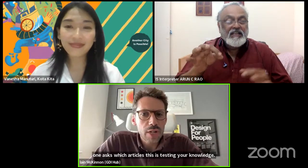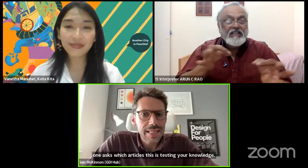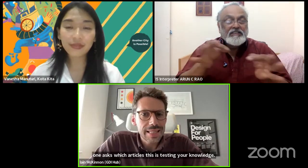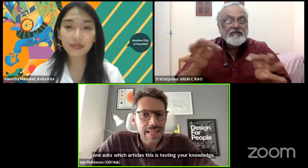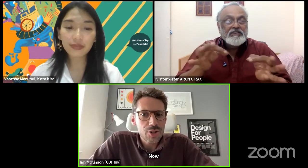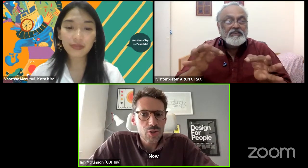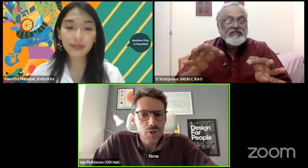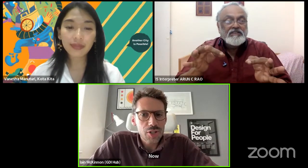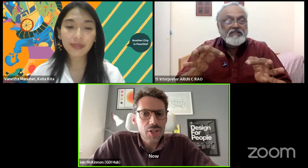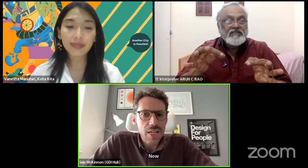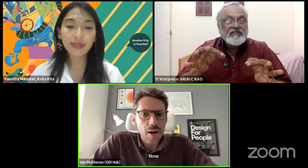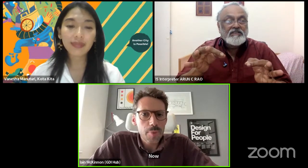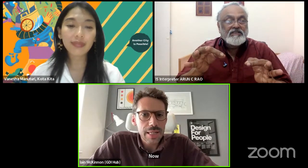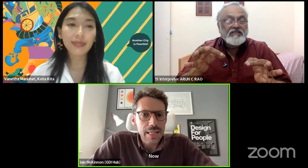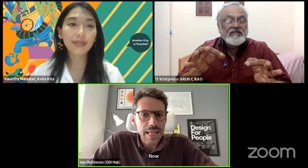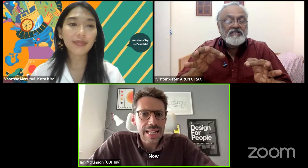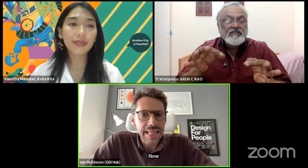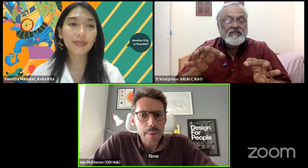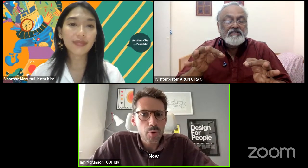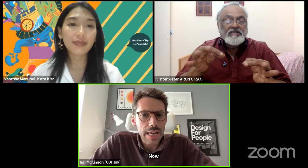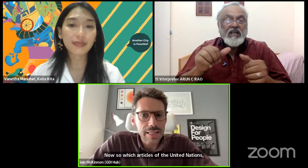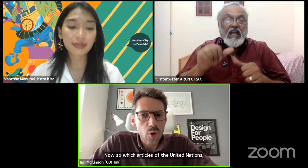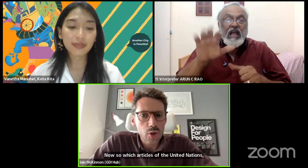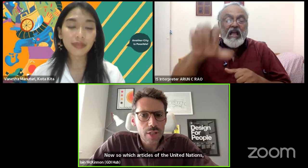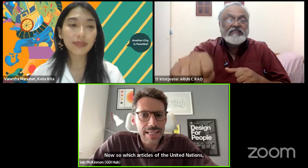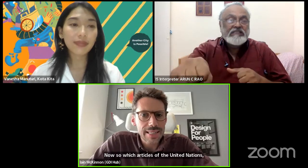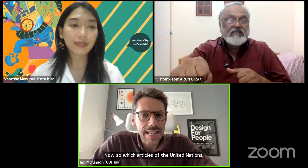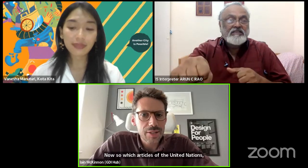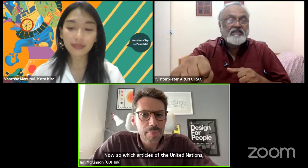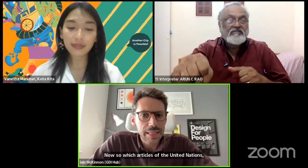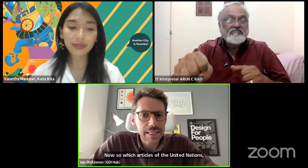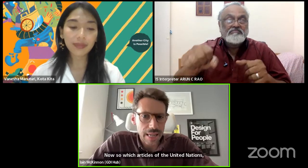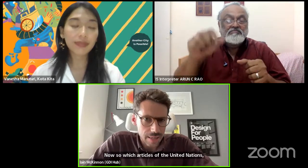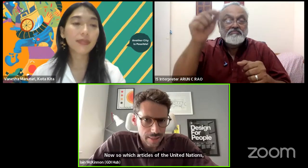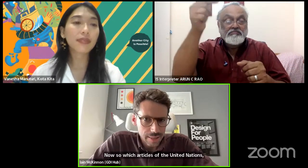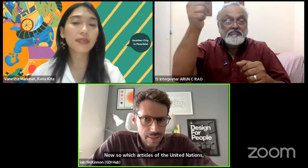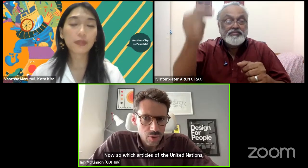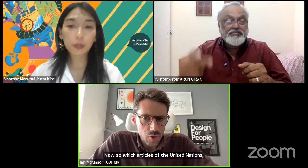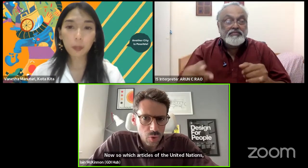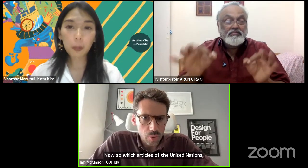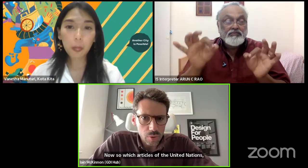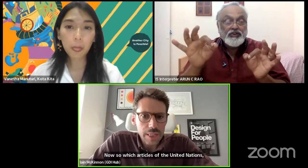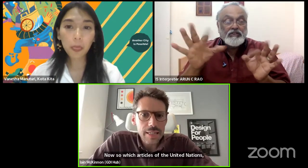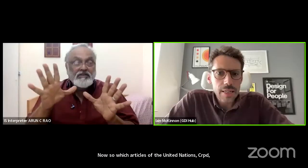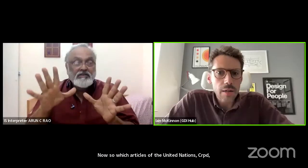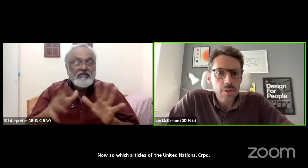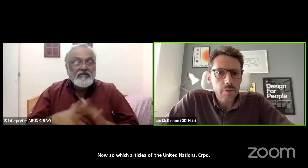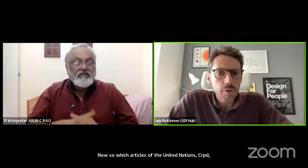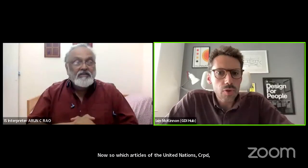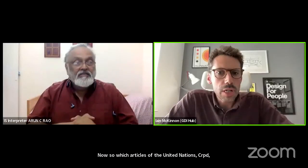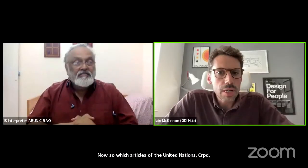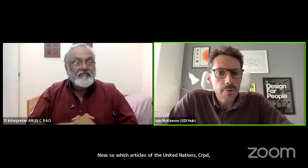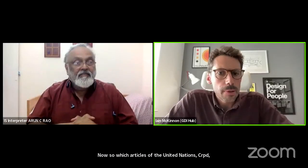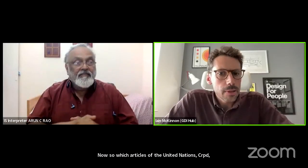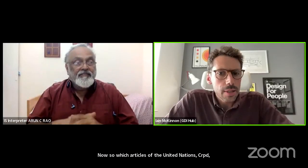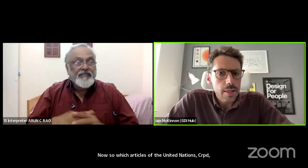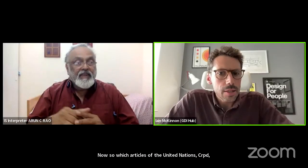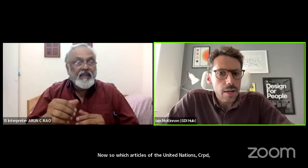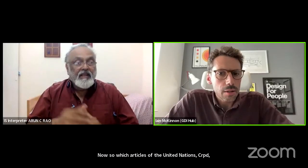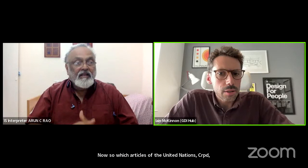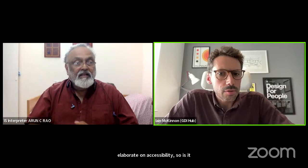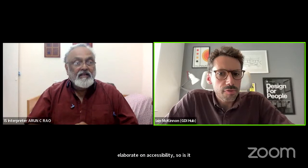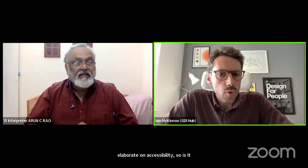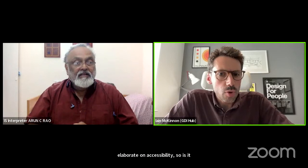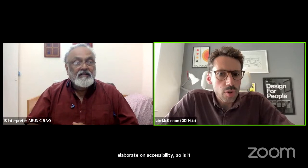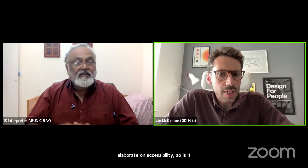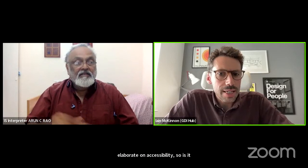of the United Nations CRPD elaborate on accessibility? So is it Article 3? Is